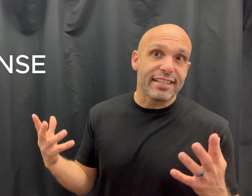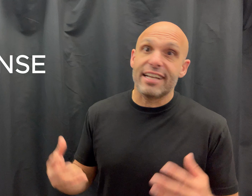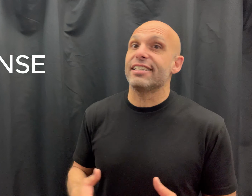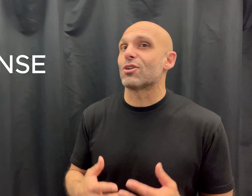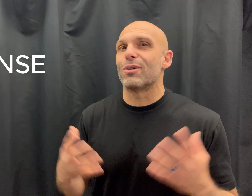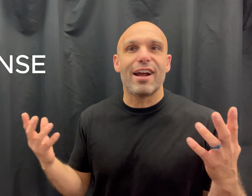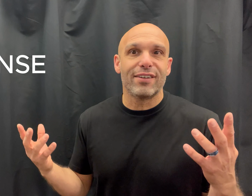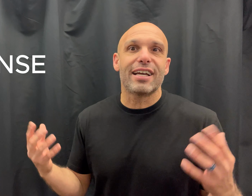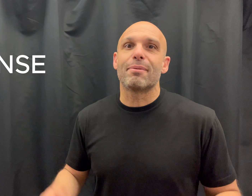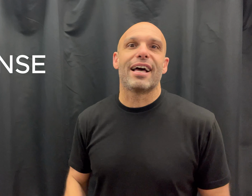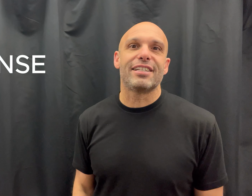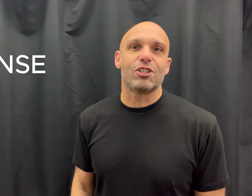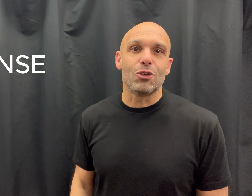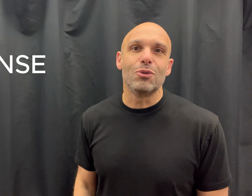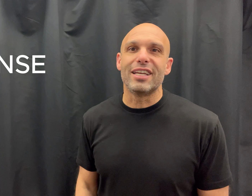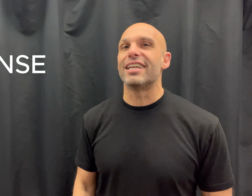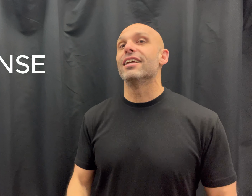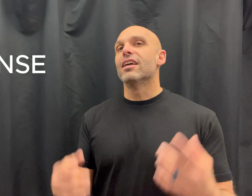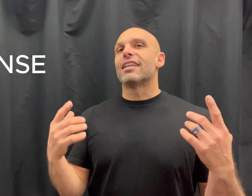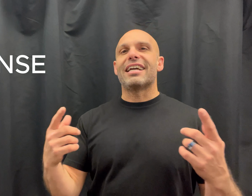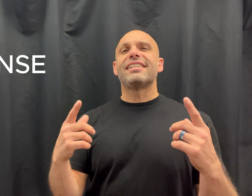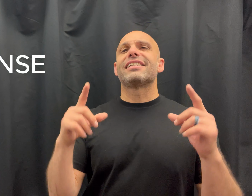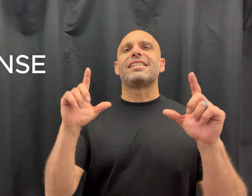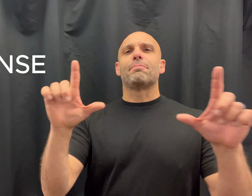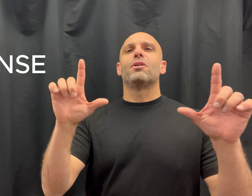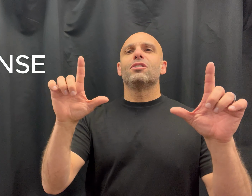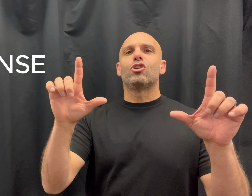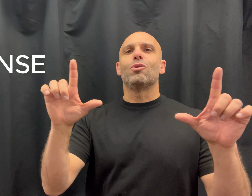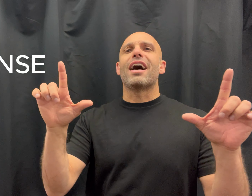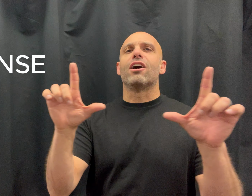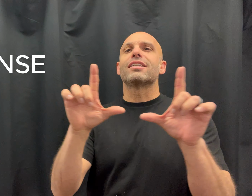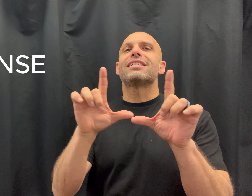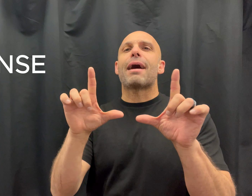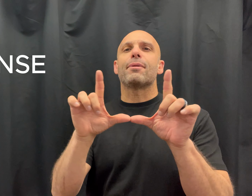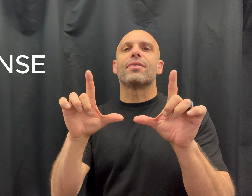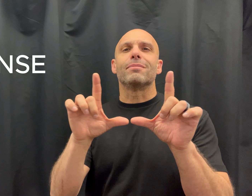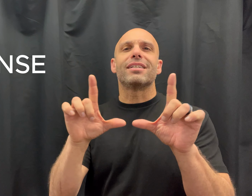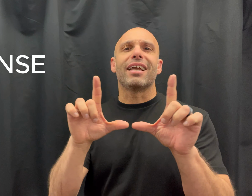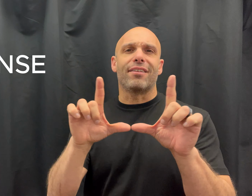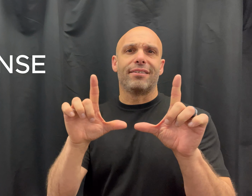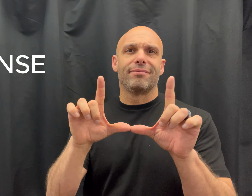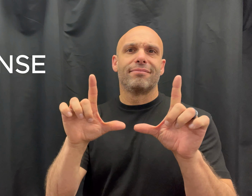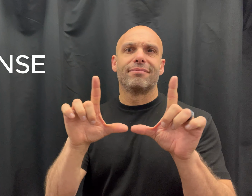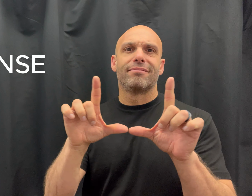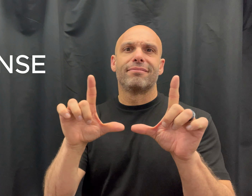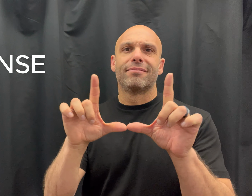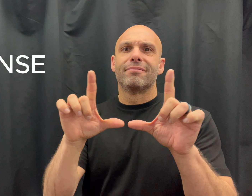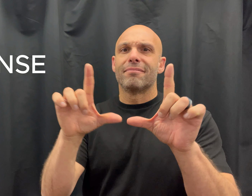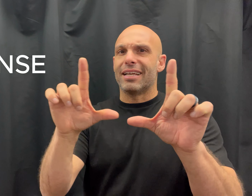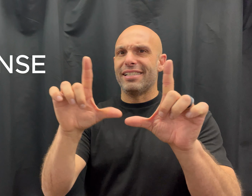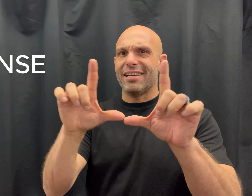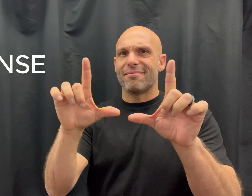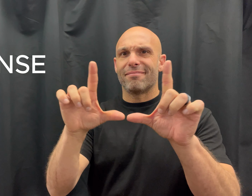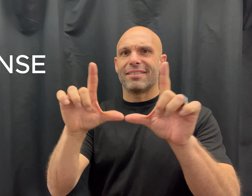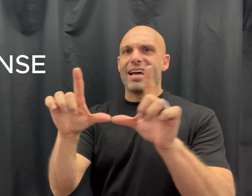license or whatever type of license you need? License is simple, 2 L's, tap your thumbs together. That's it,